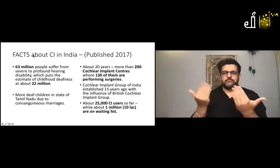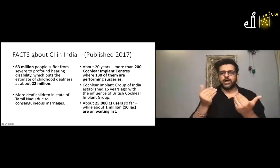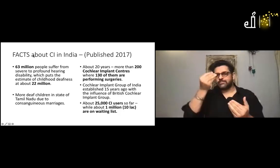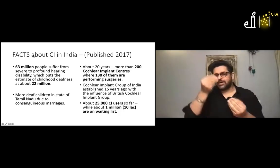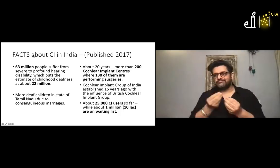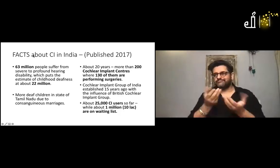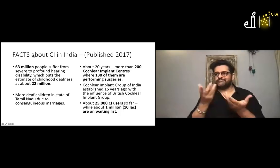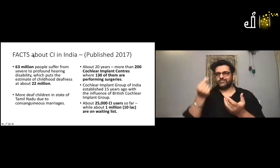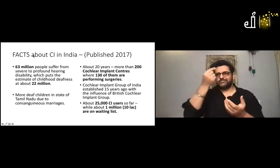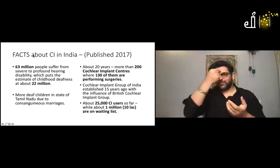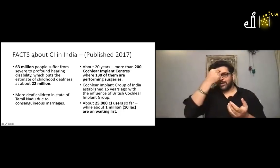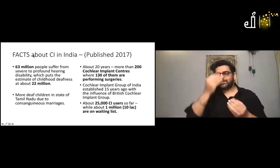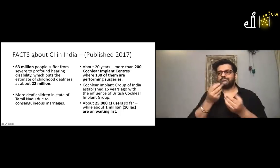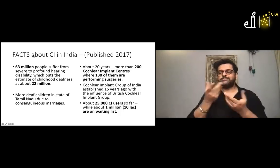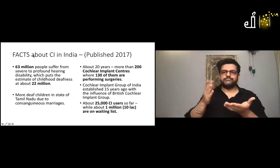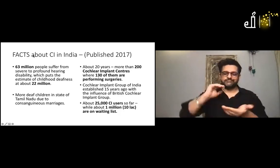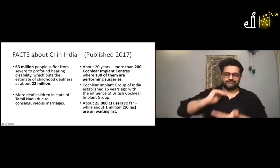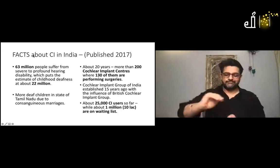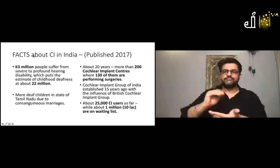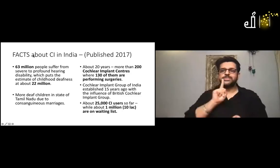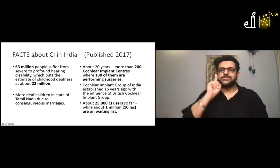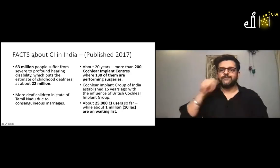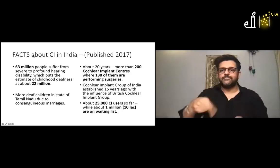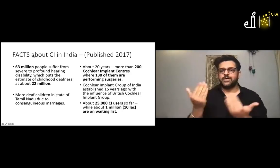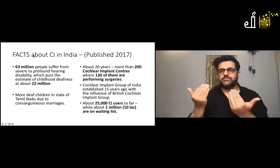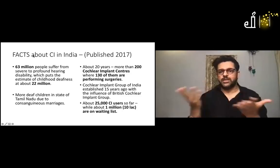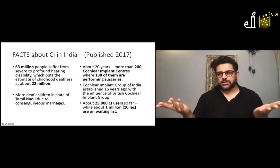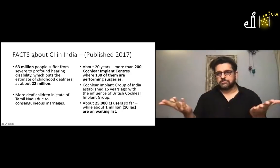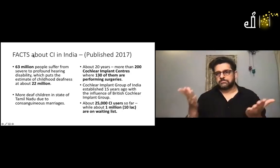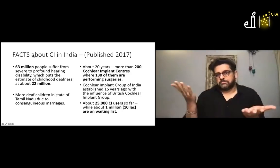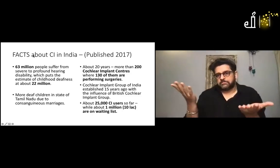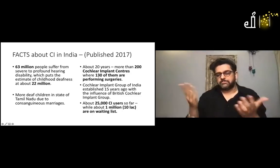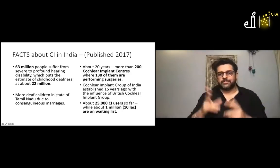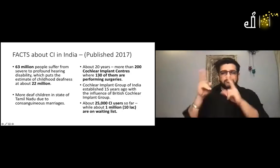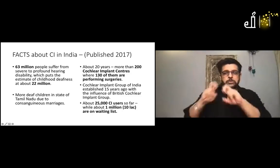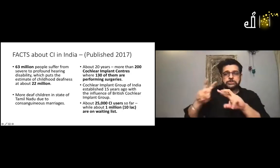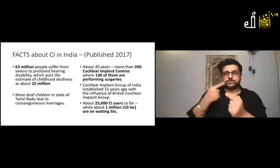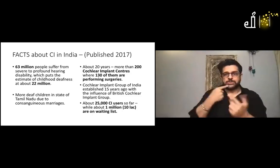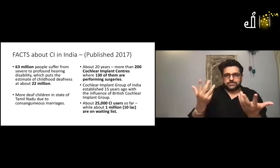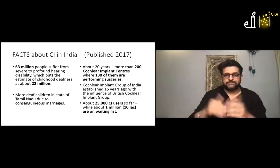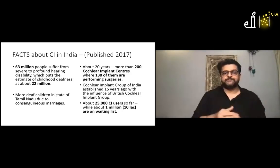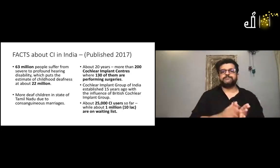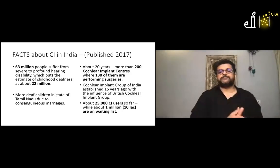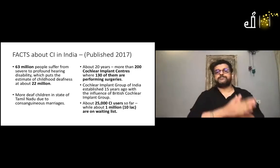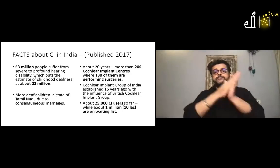incest, basically, which leads to gene disorders, and it could be